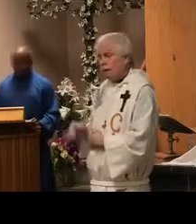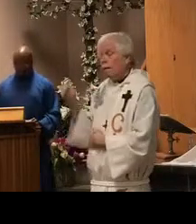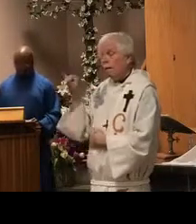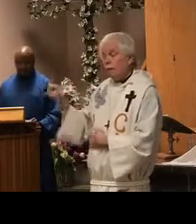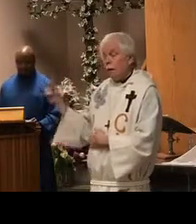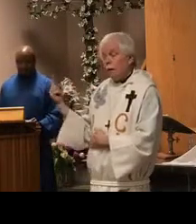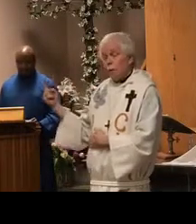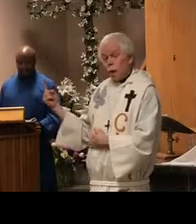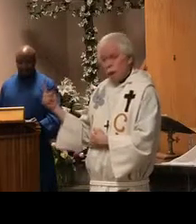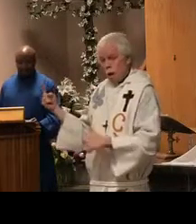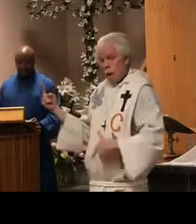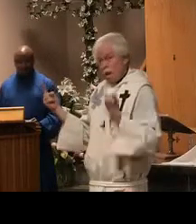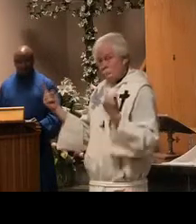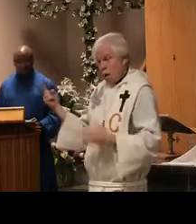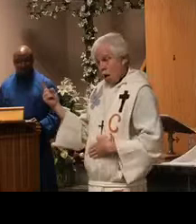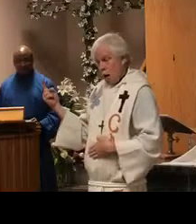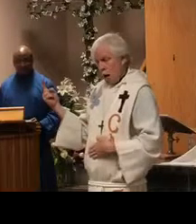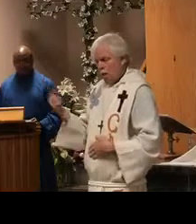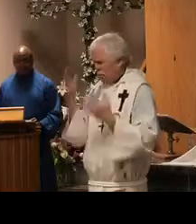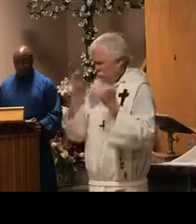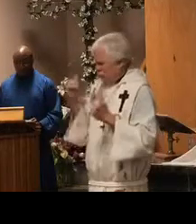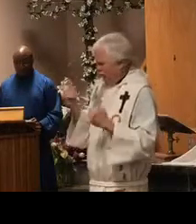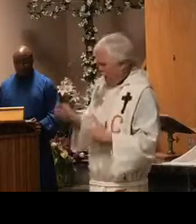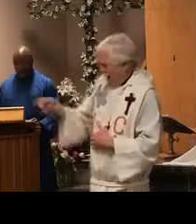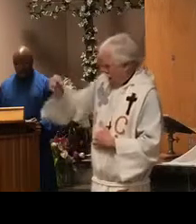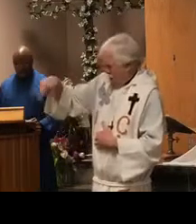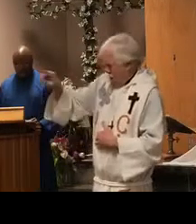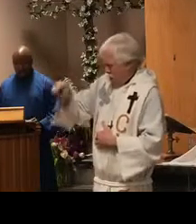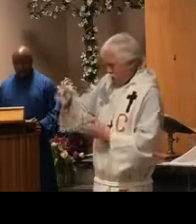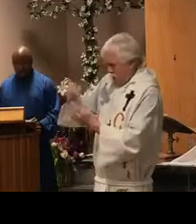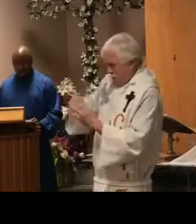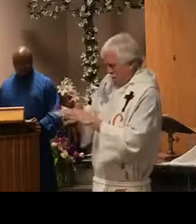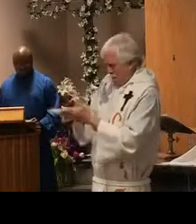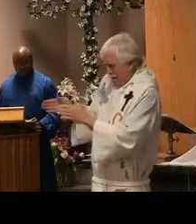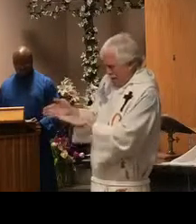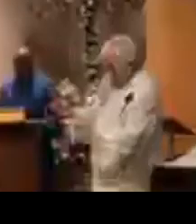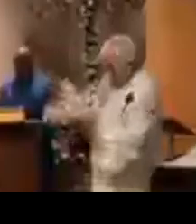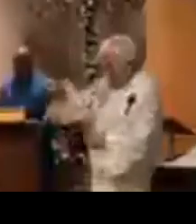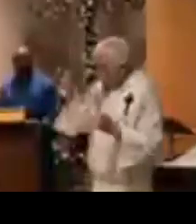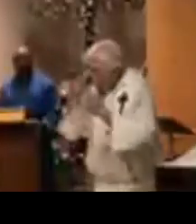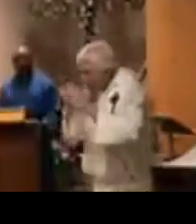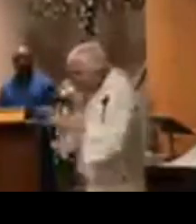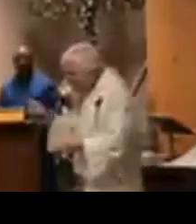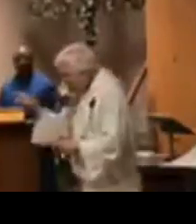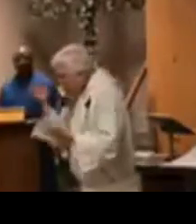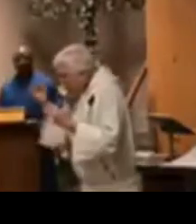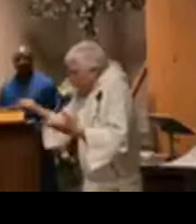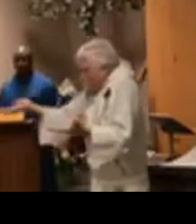them, they said, "That living one, why do you search for him among the